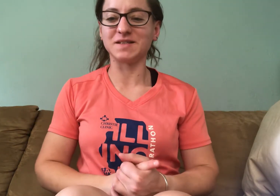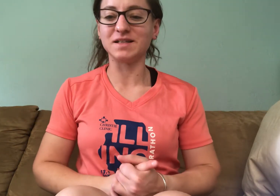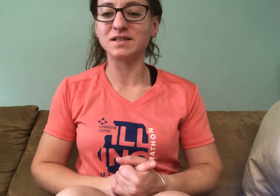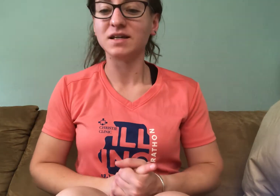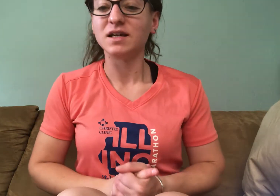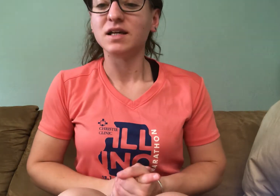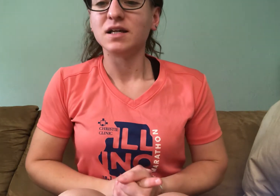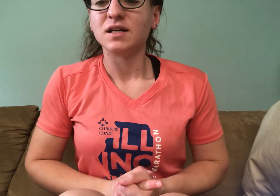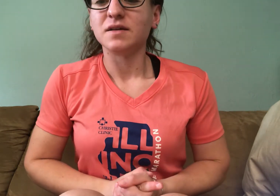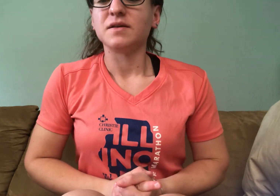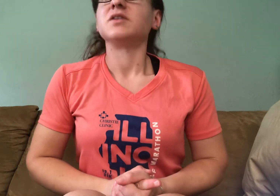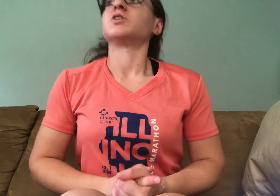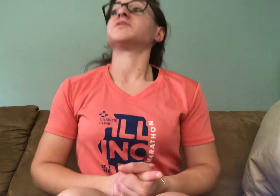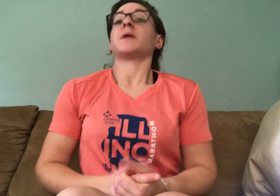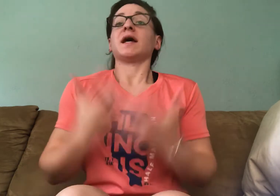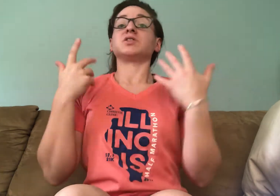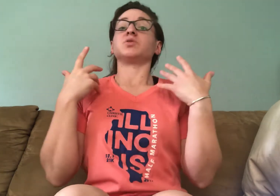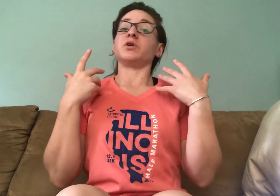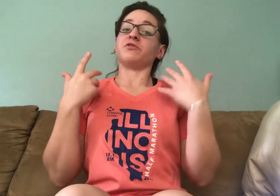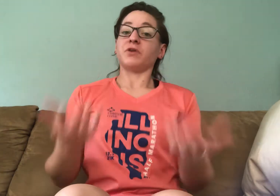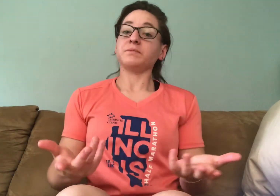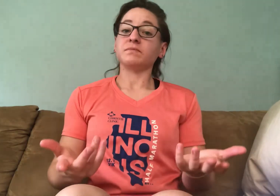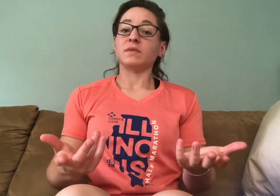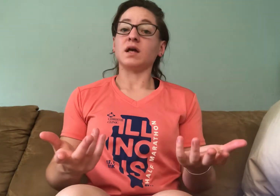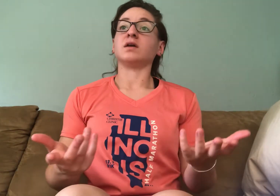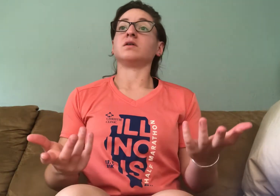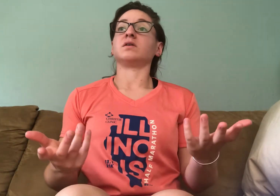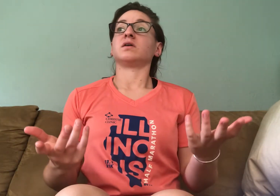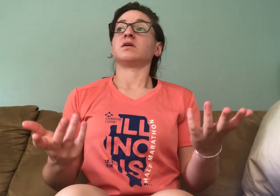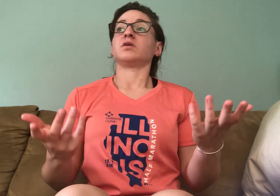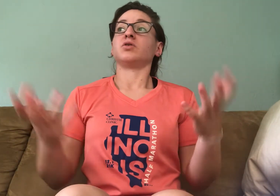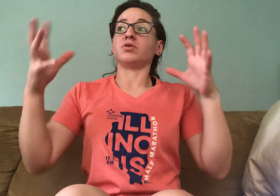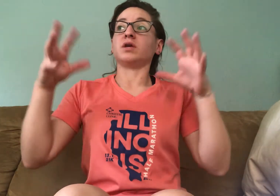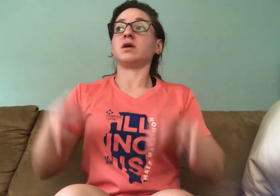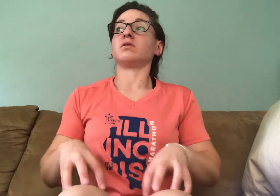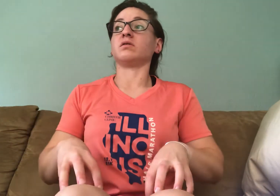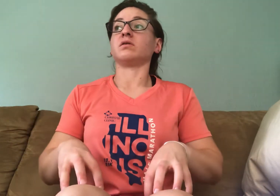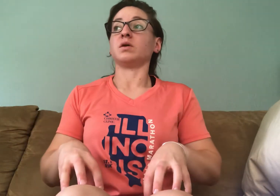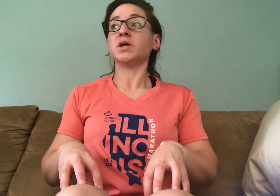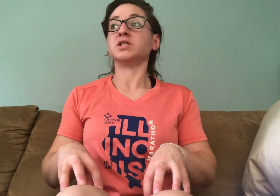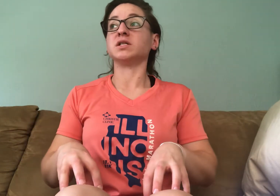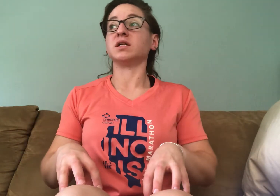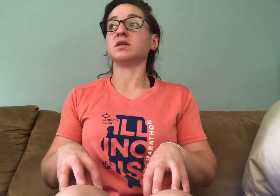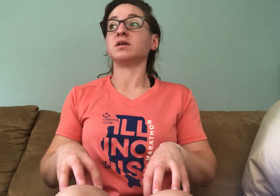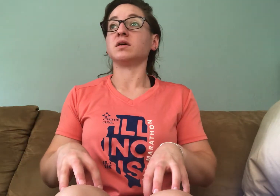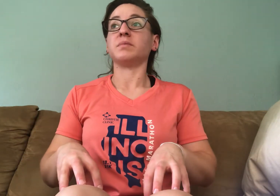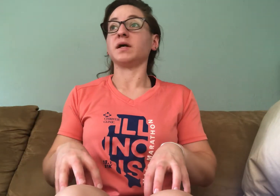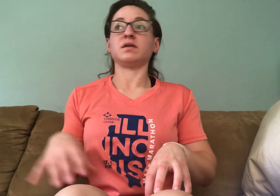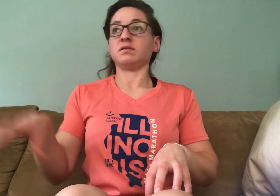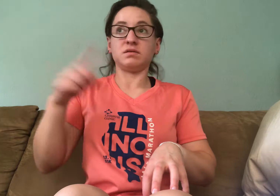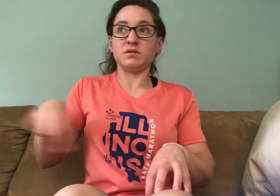sense. So if someone asks you where you're from, and you're here in Washington, but you don't